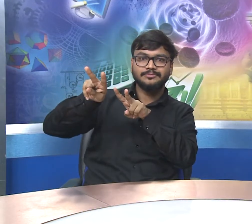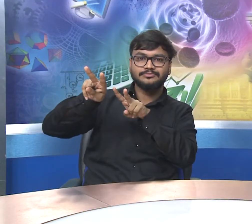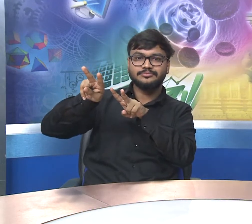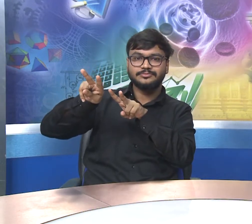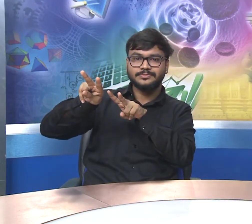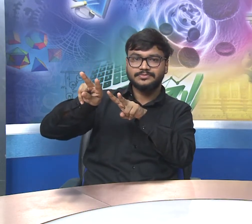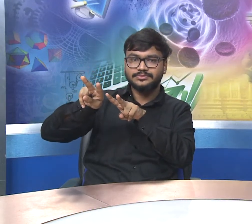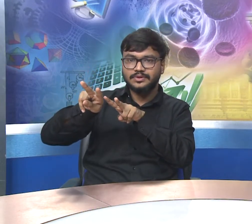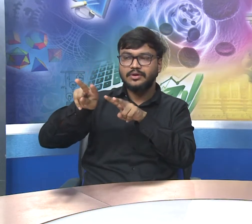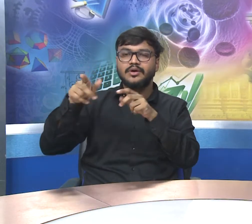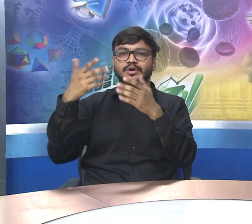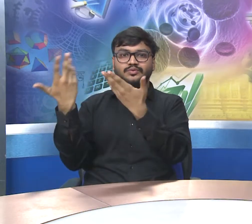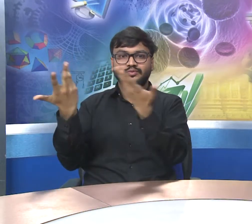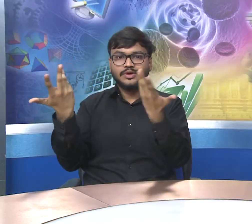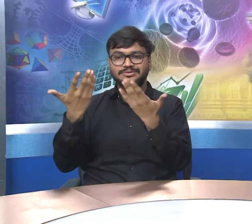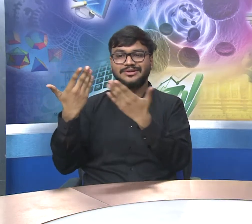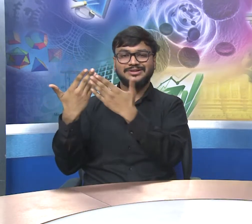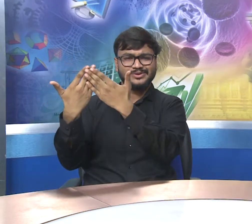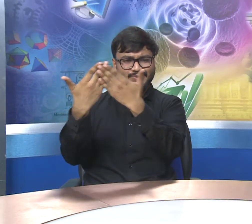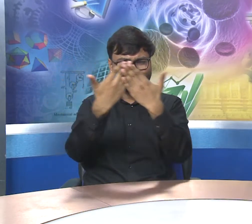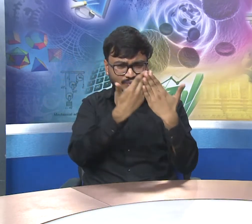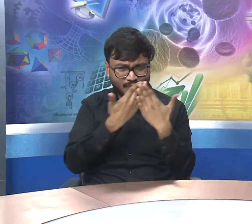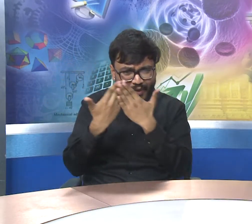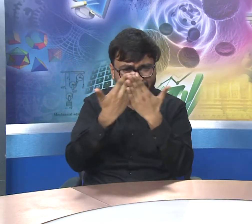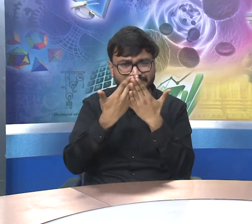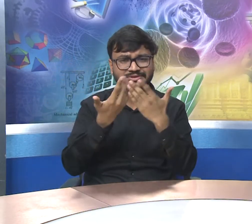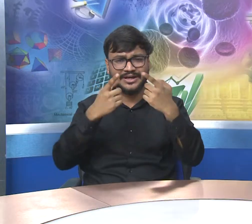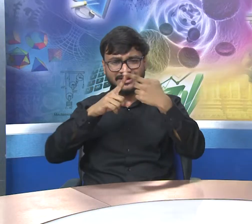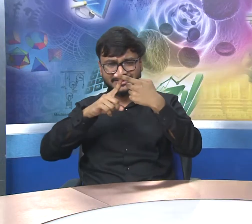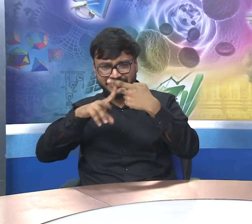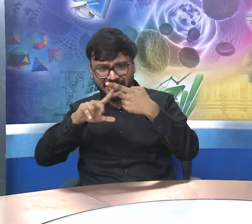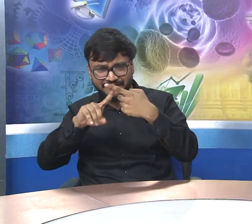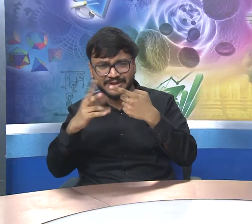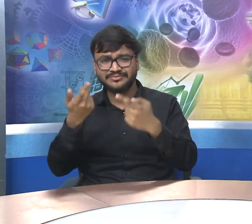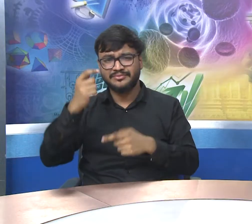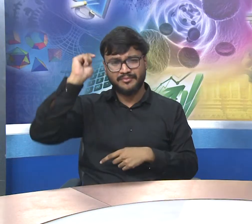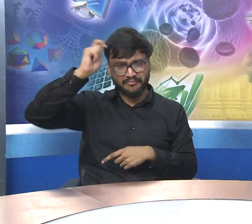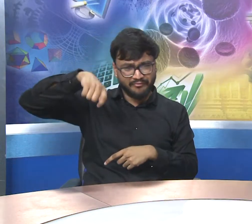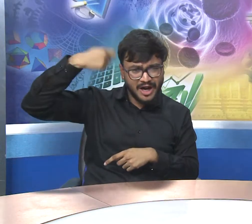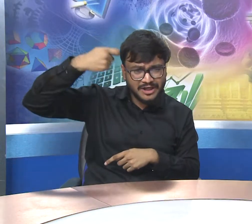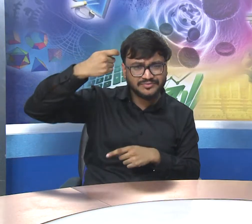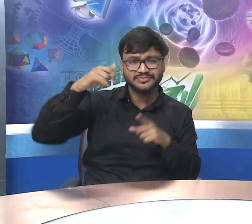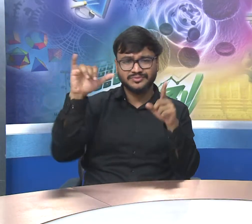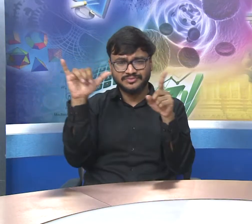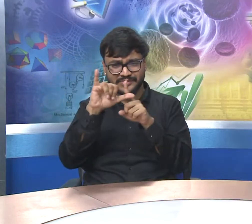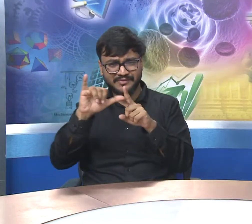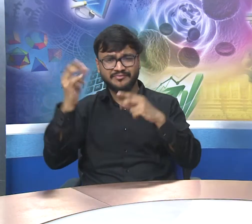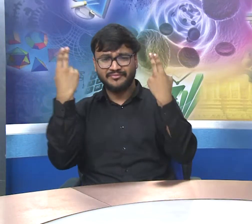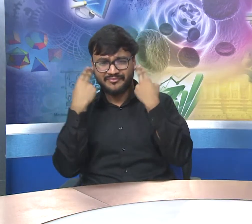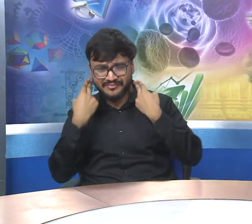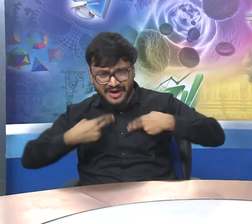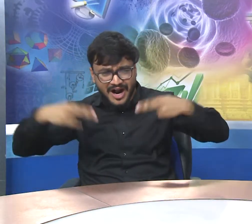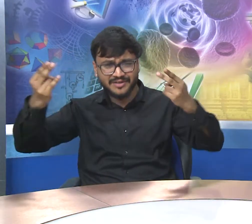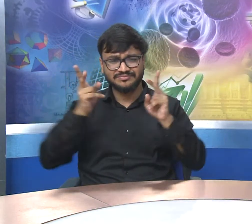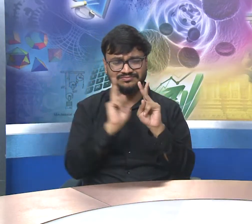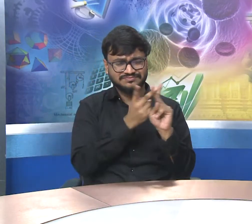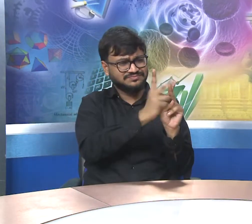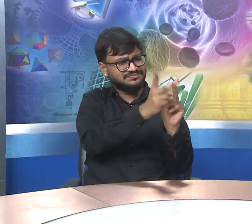models, like at school, on television, on popular videos, and